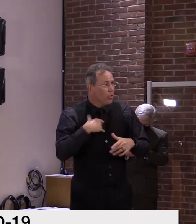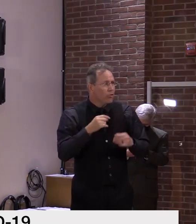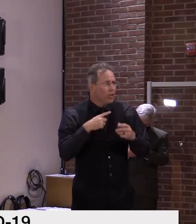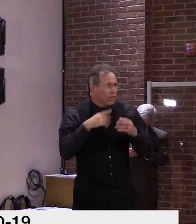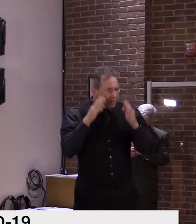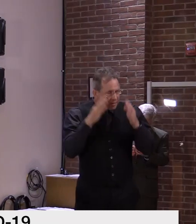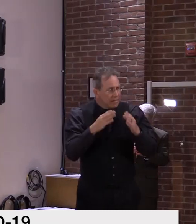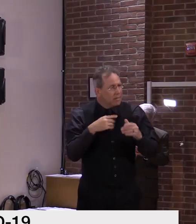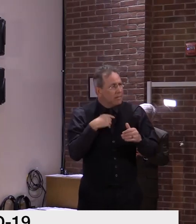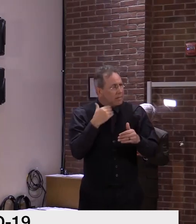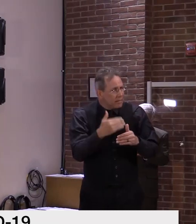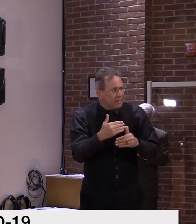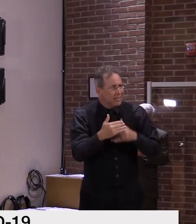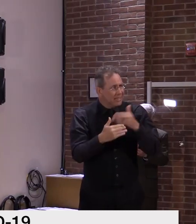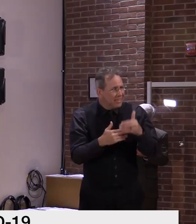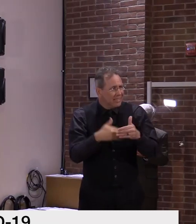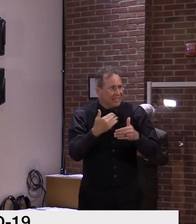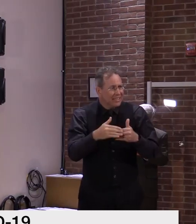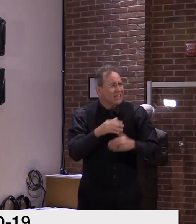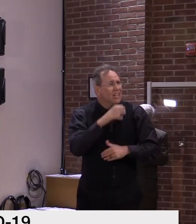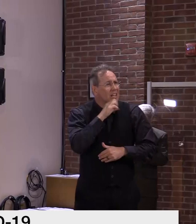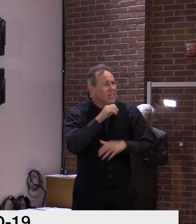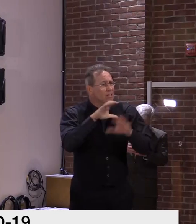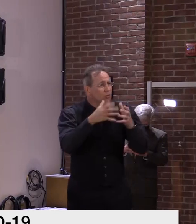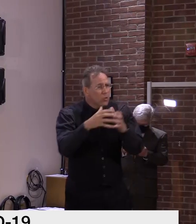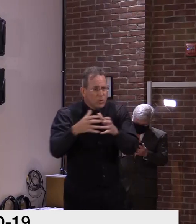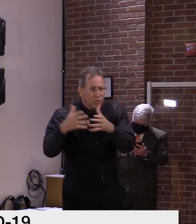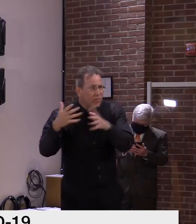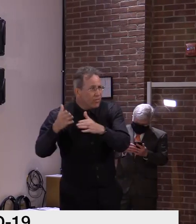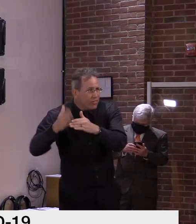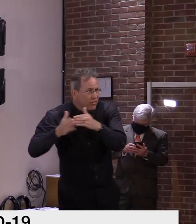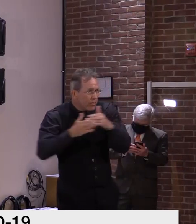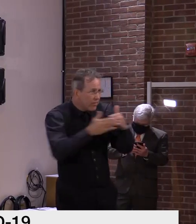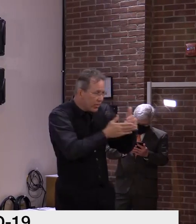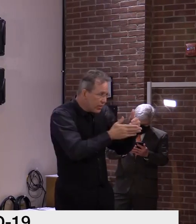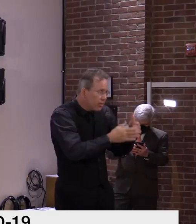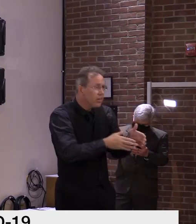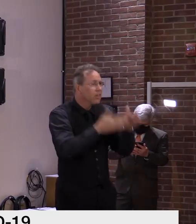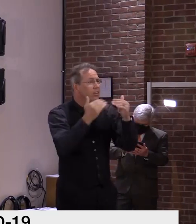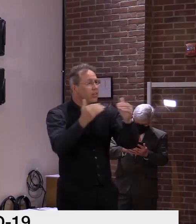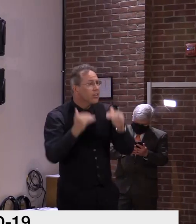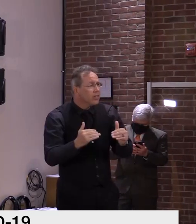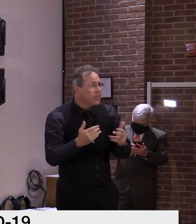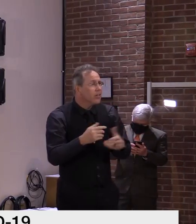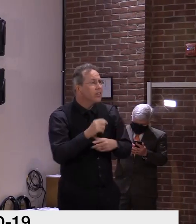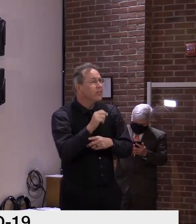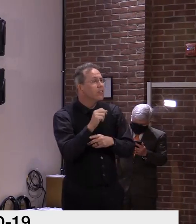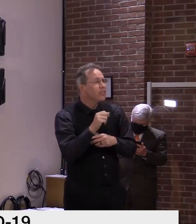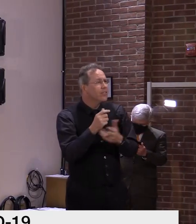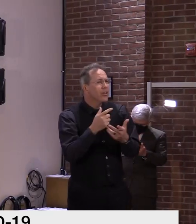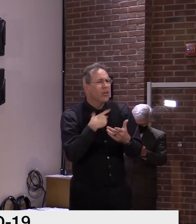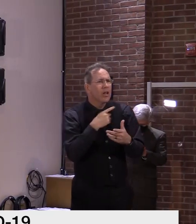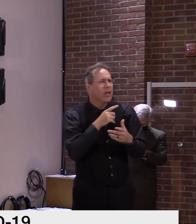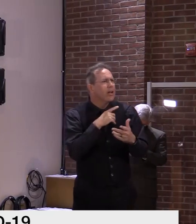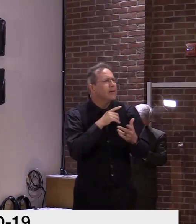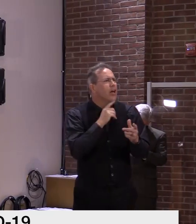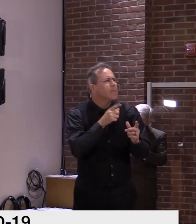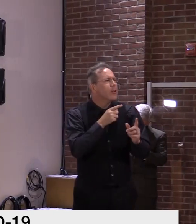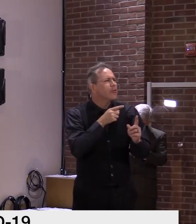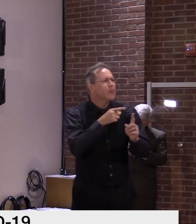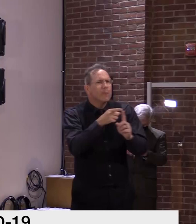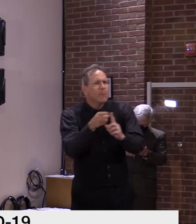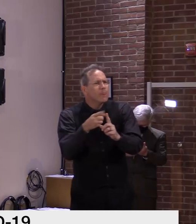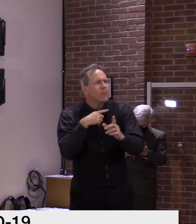if we weren't doing everything that we're doing today, we were certainly doing a lot early on and making